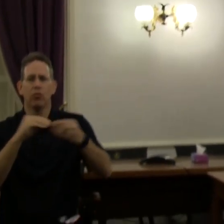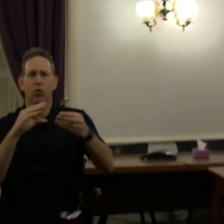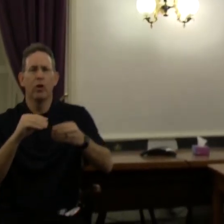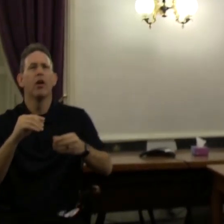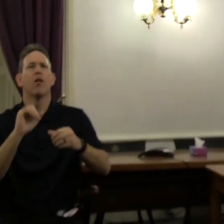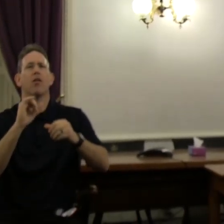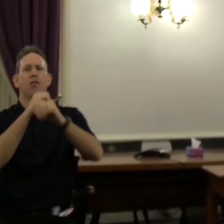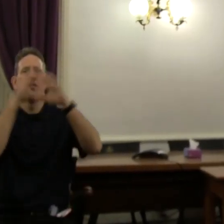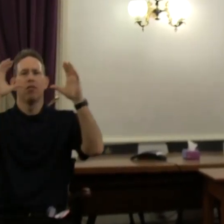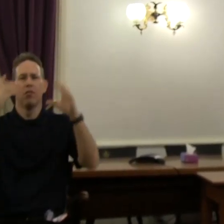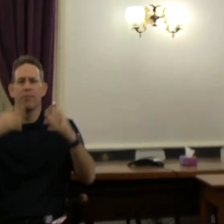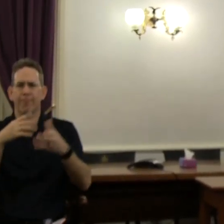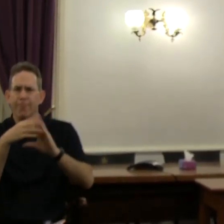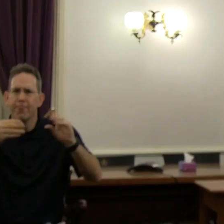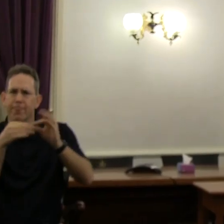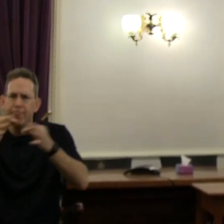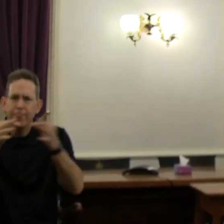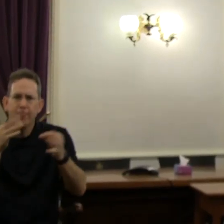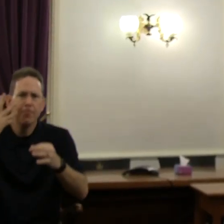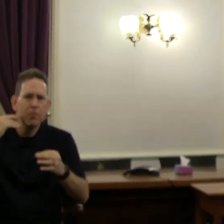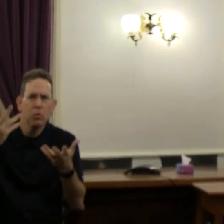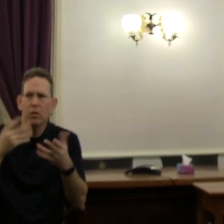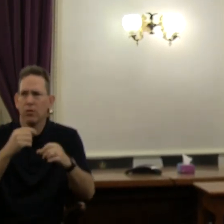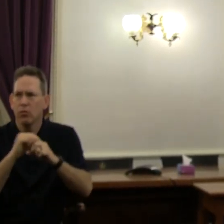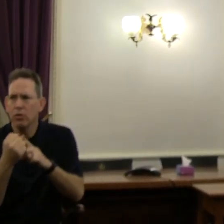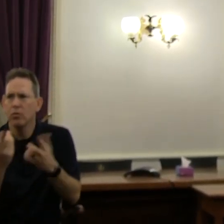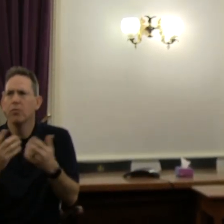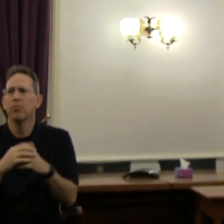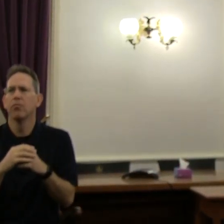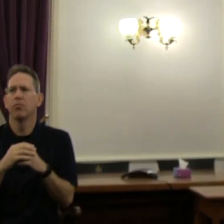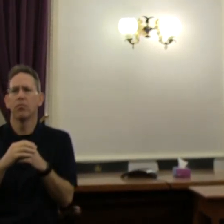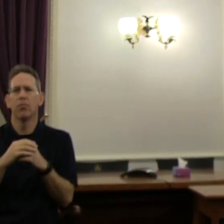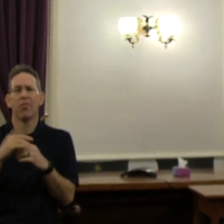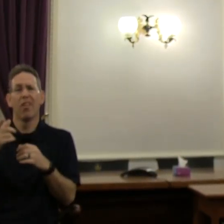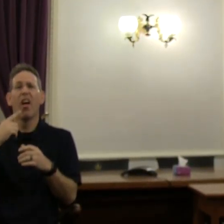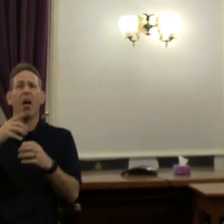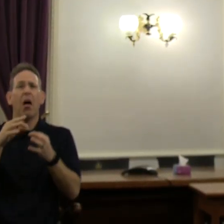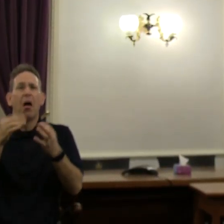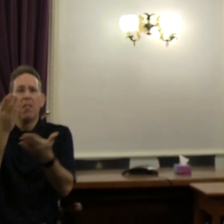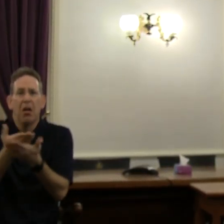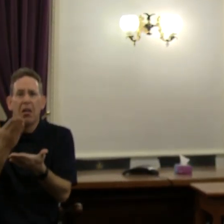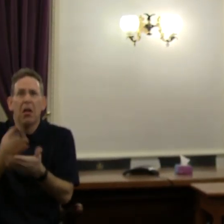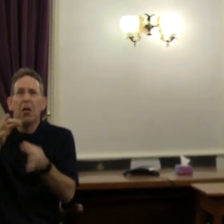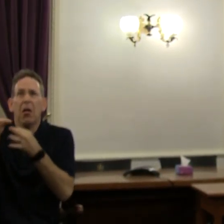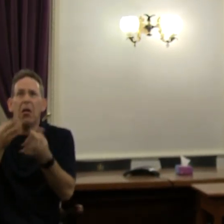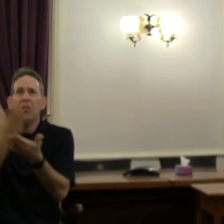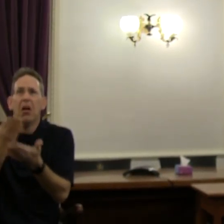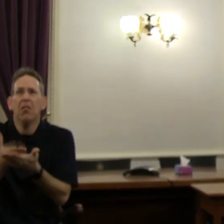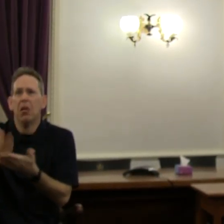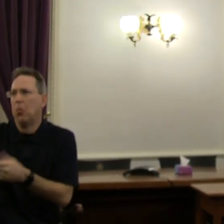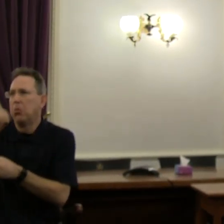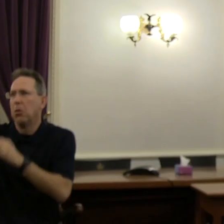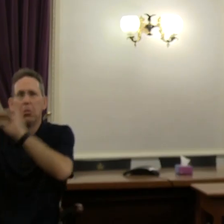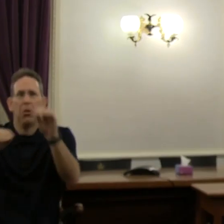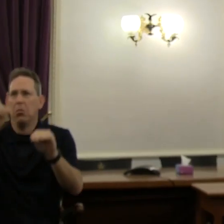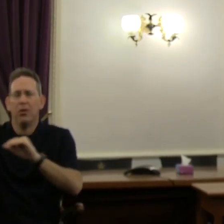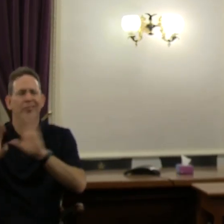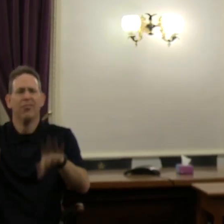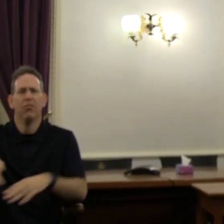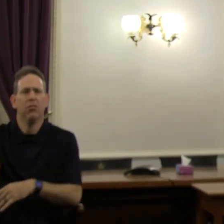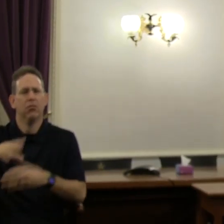better. Thank you. And make a difference down in D.C. Because when you tell someone what's going on in your life, it really has an